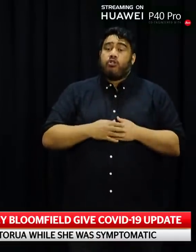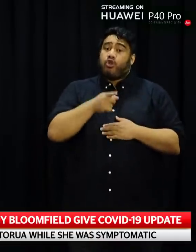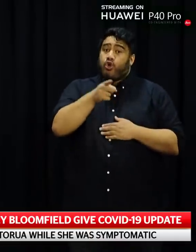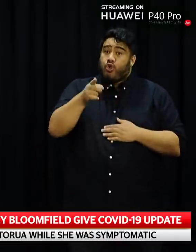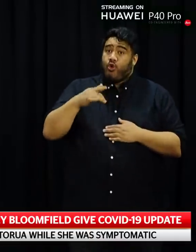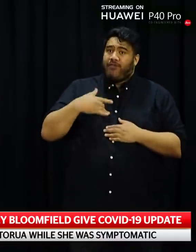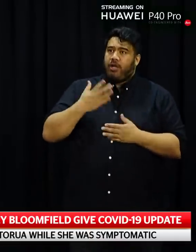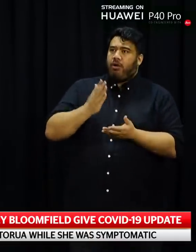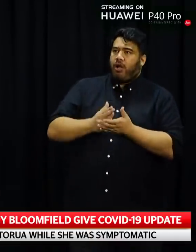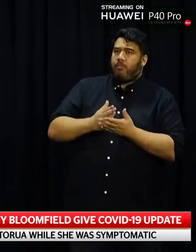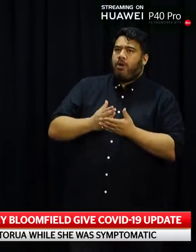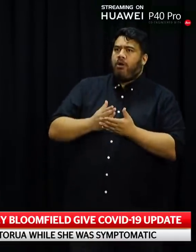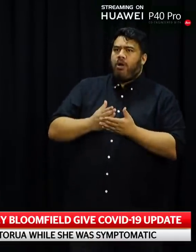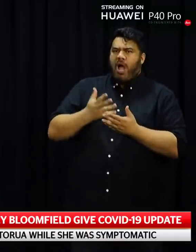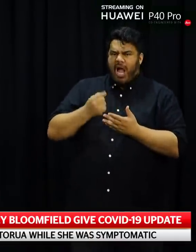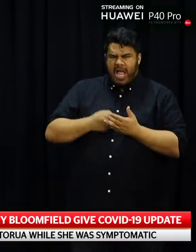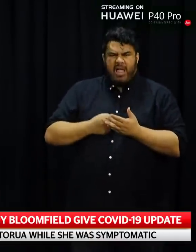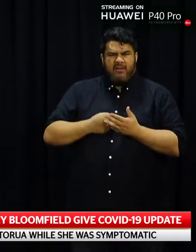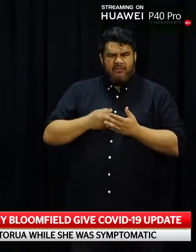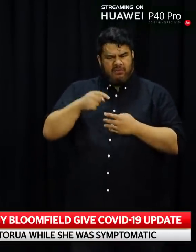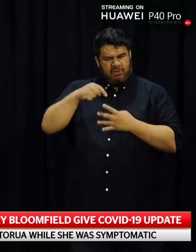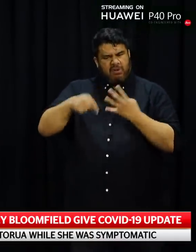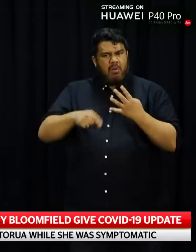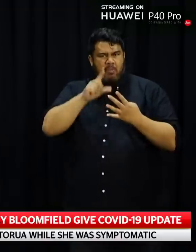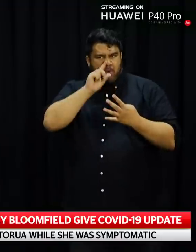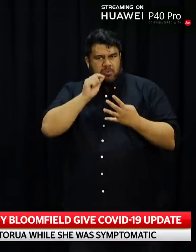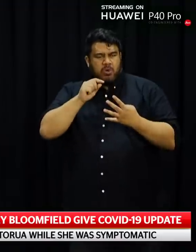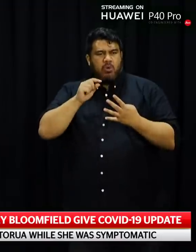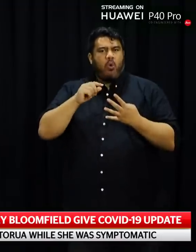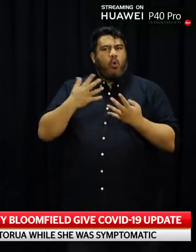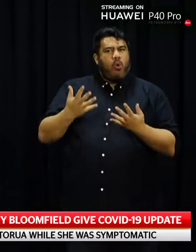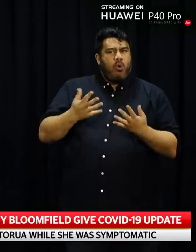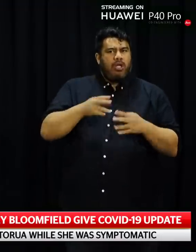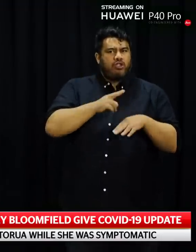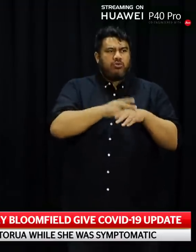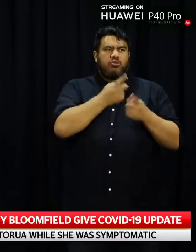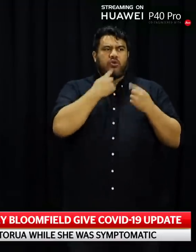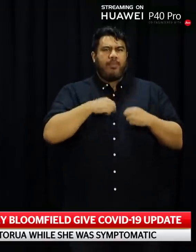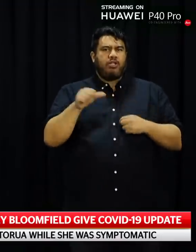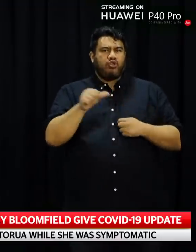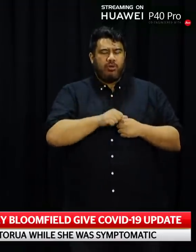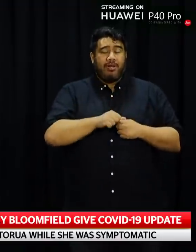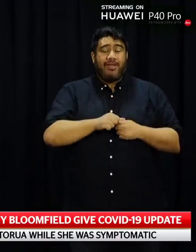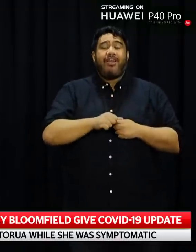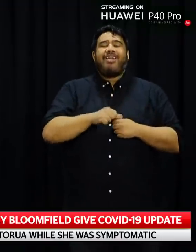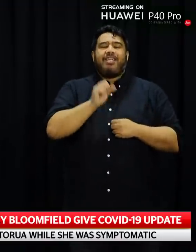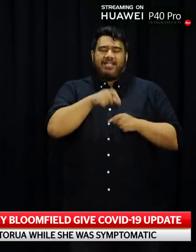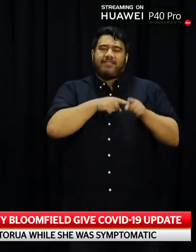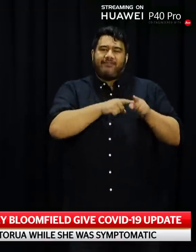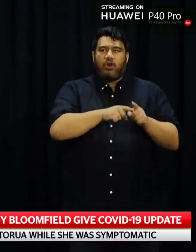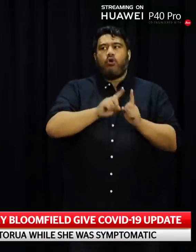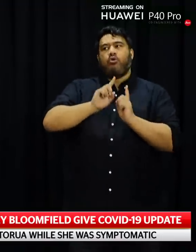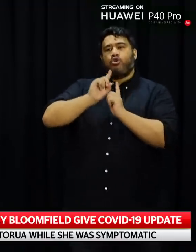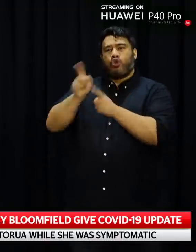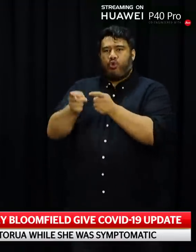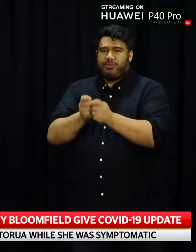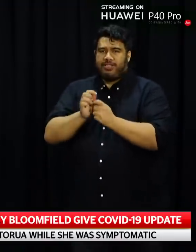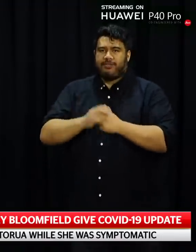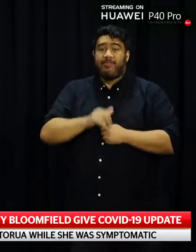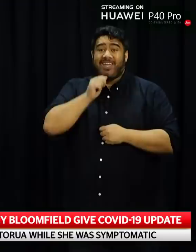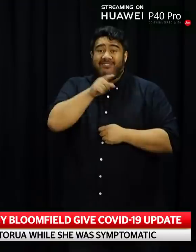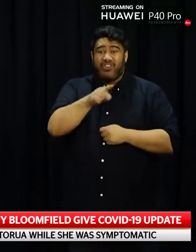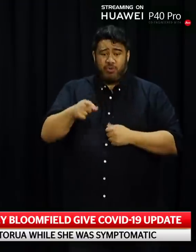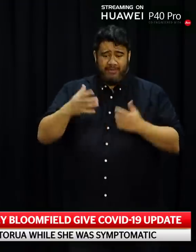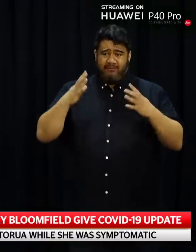if a medical professional or Healthline recommend you are tested, then please get tested. If you have no